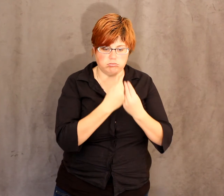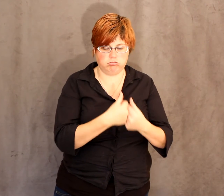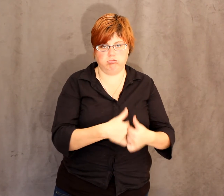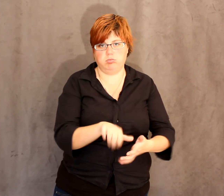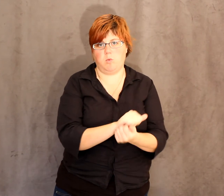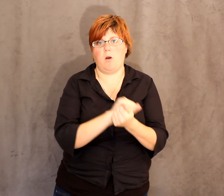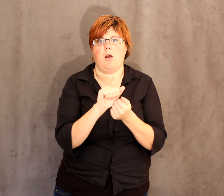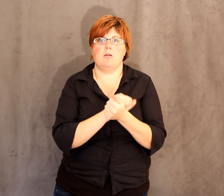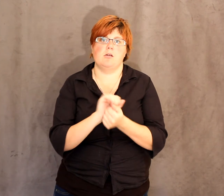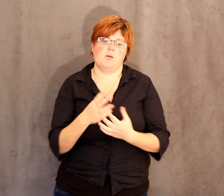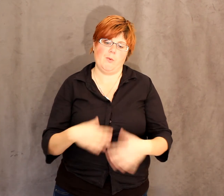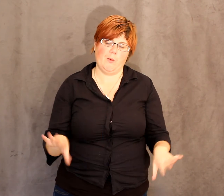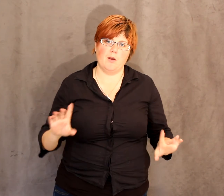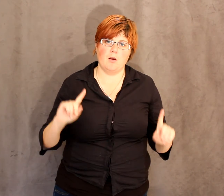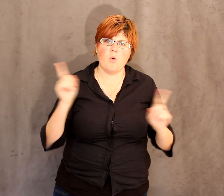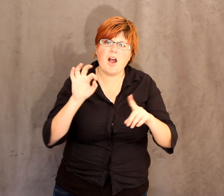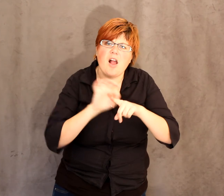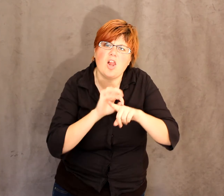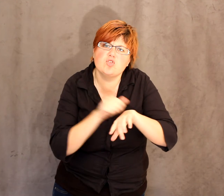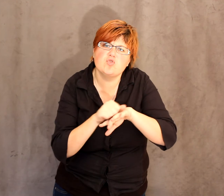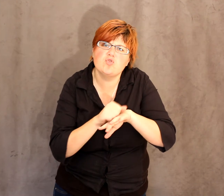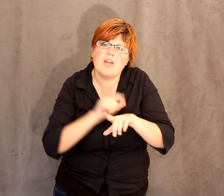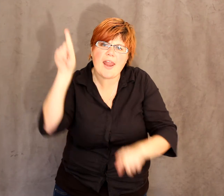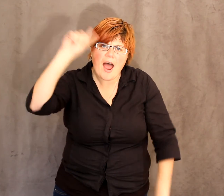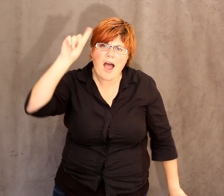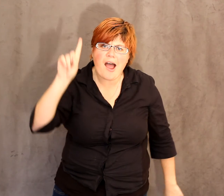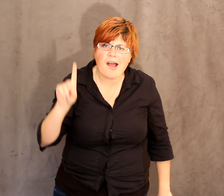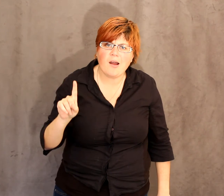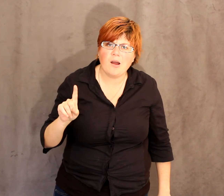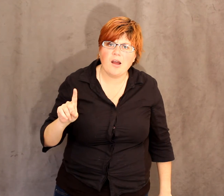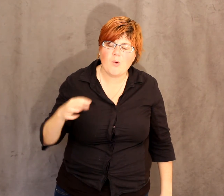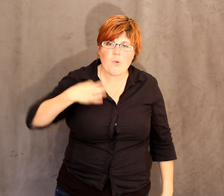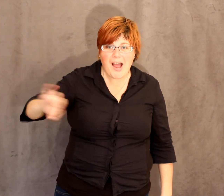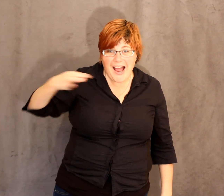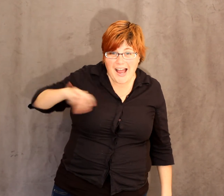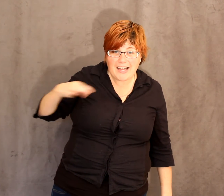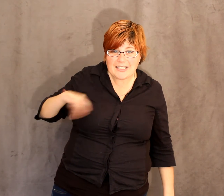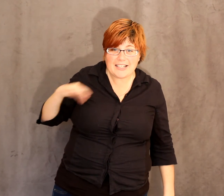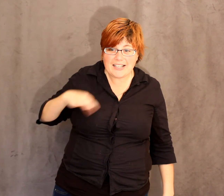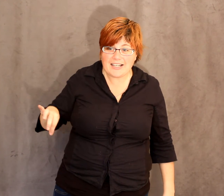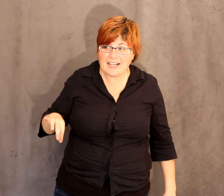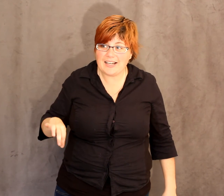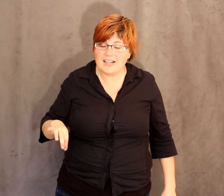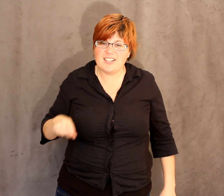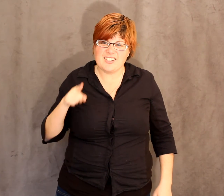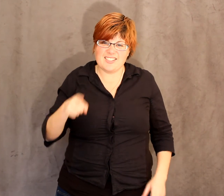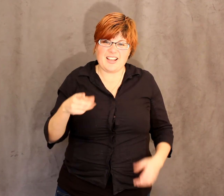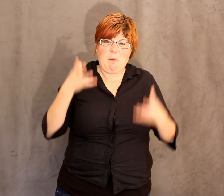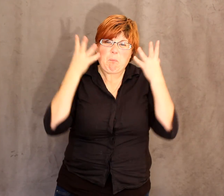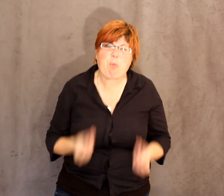away. What color were his shoes again? White! But now they were wet.